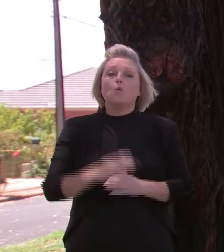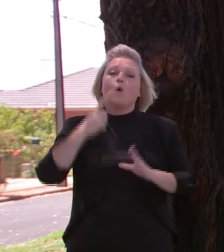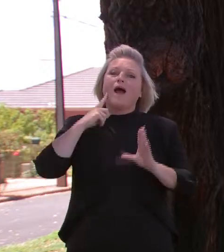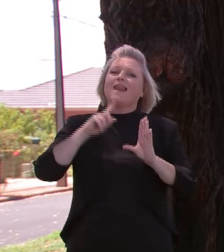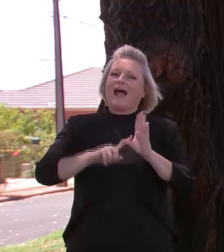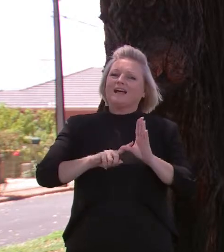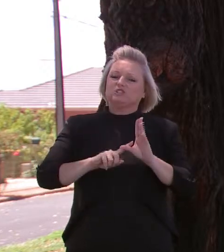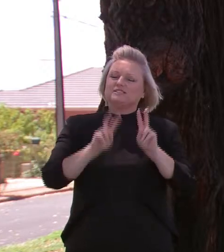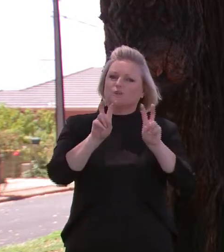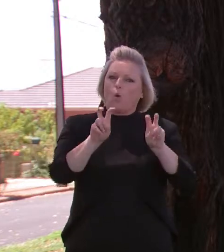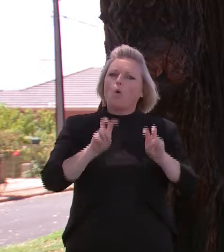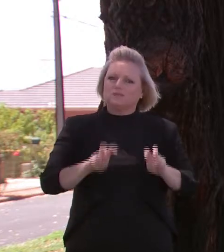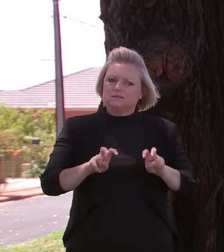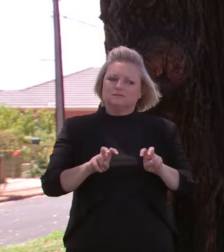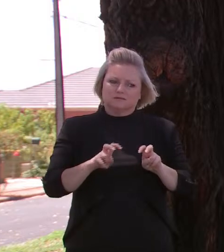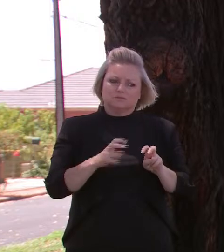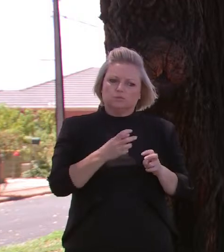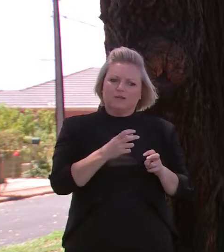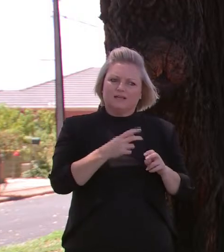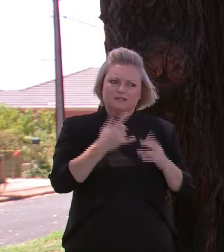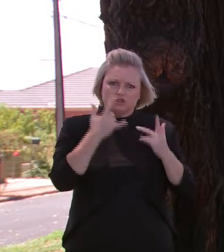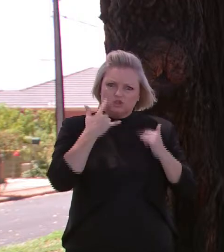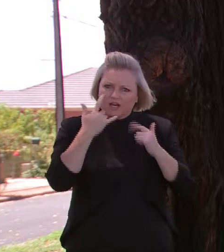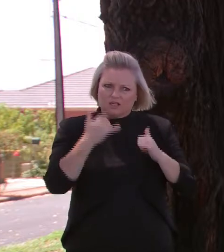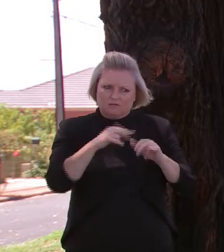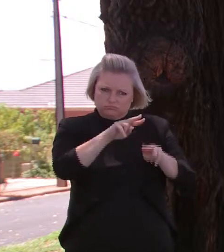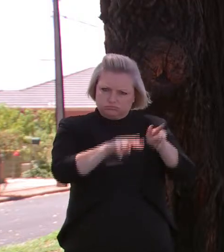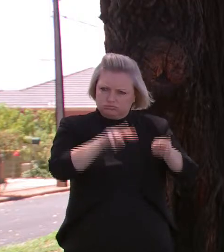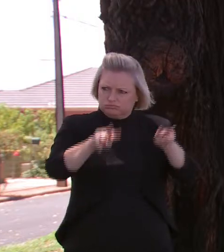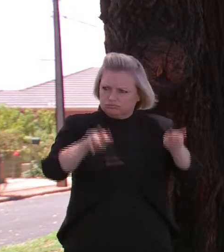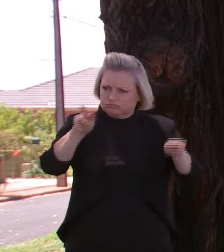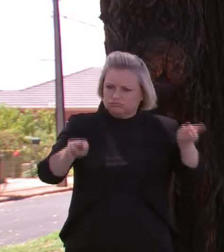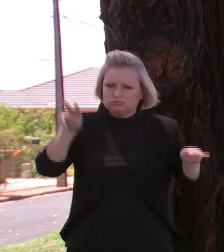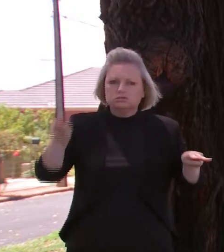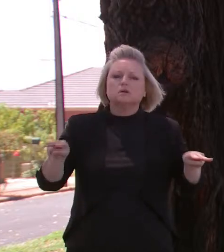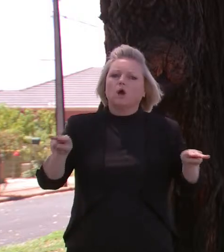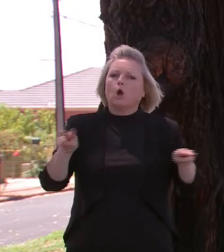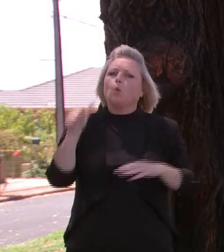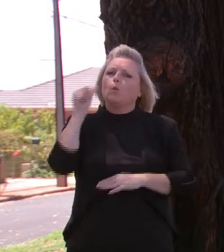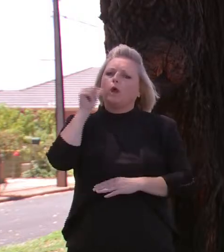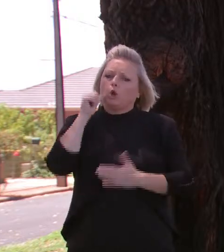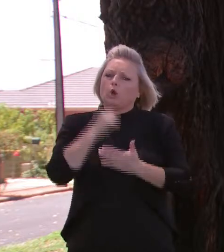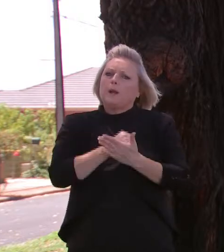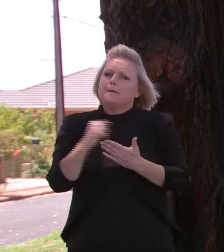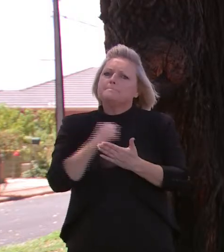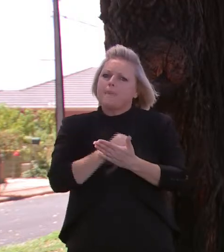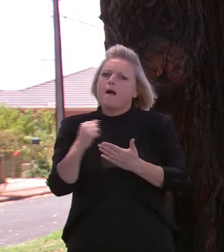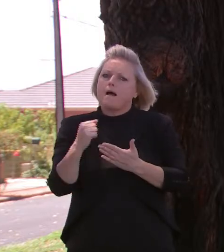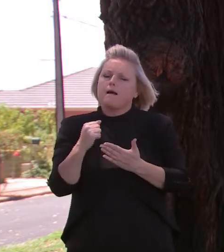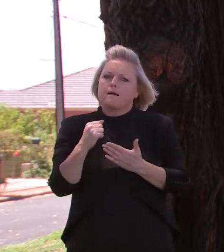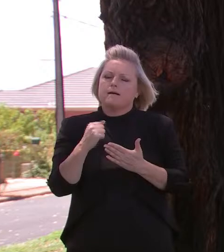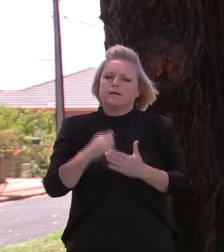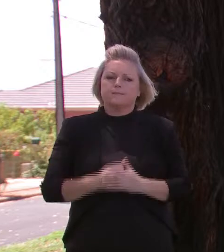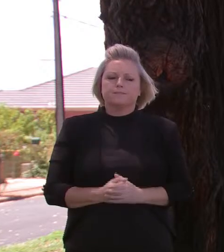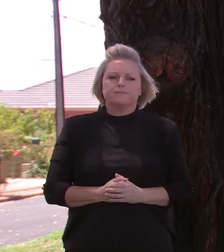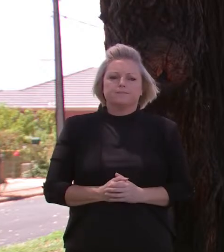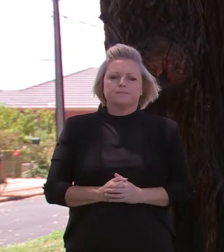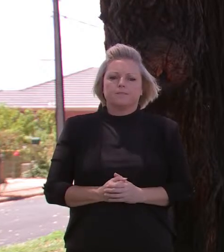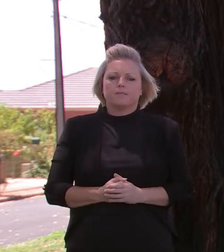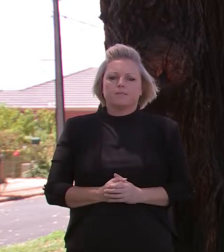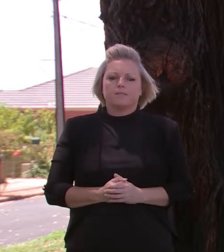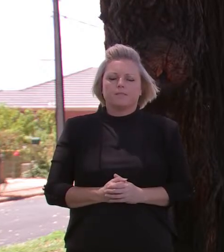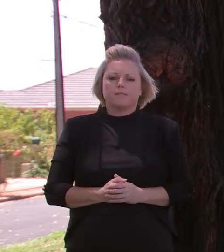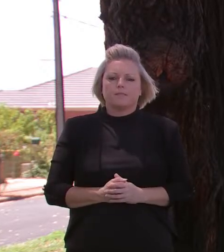last year, of a high number of our classrooms that had access to fresh air intake air conditioning, so they wouldn't need one, and indeed